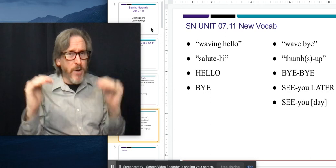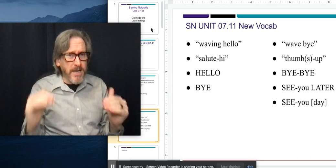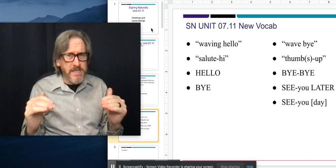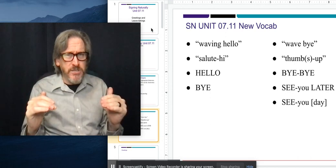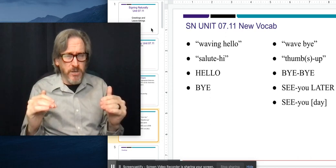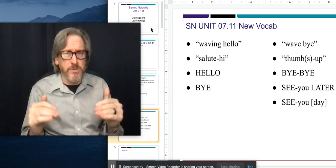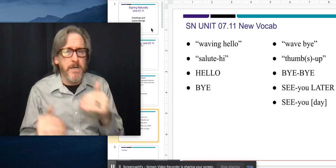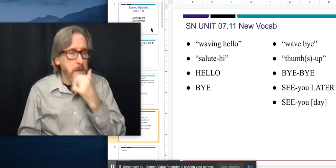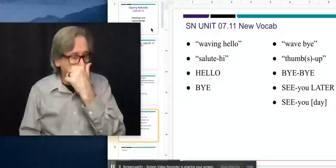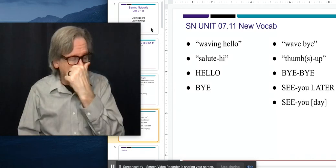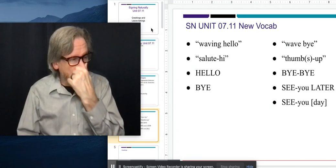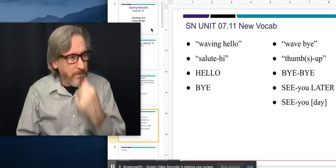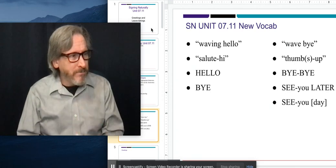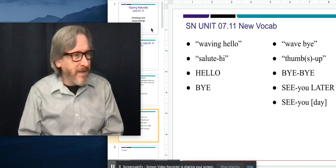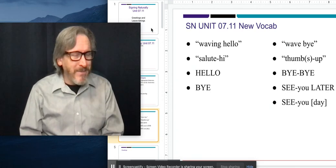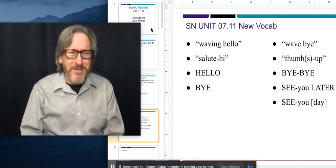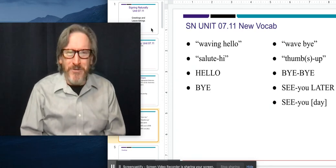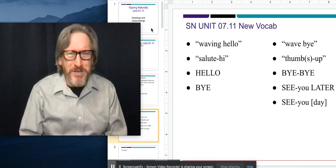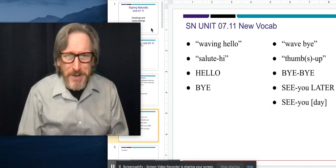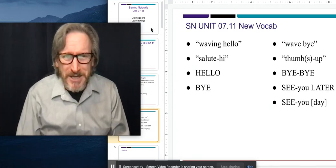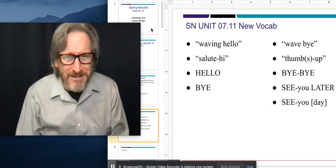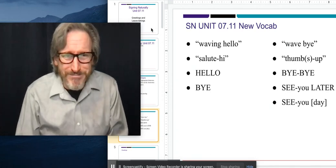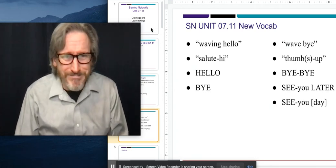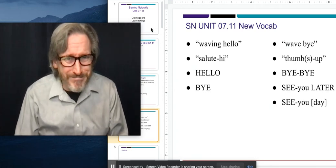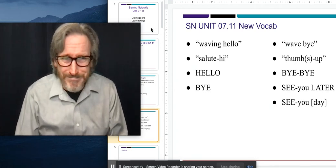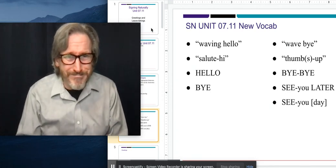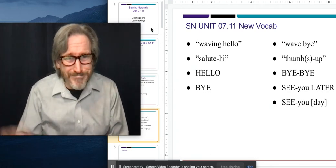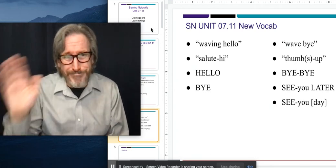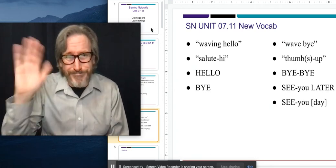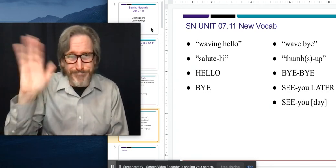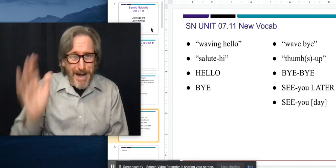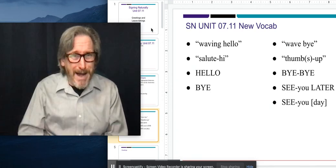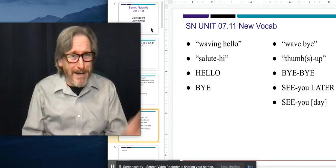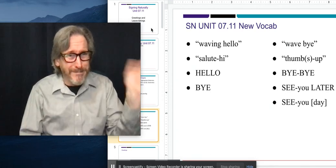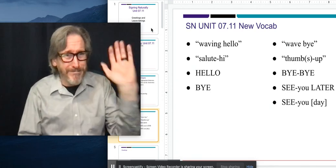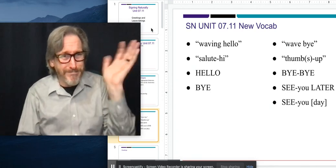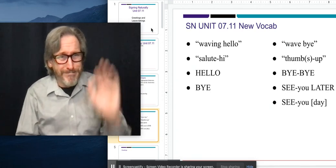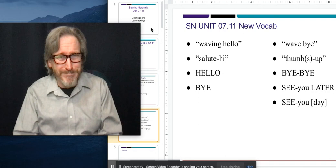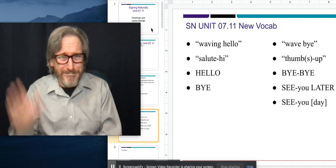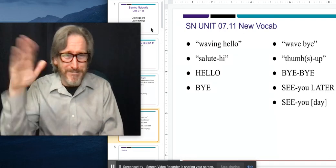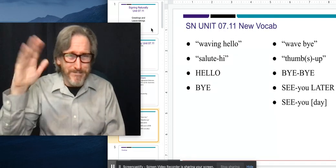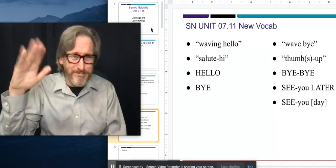So practice each of those. Generally speaking, hi,